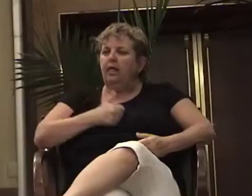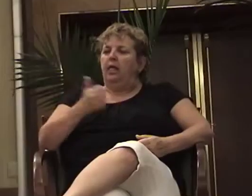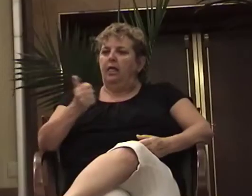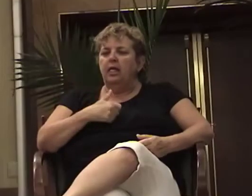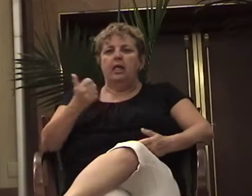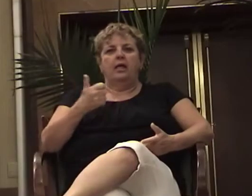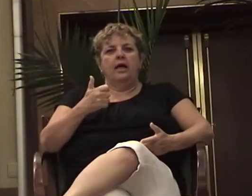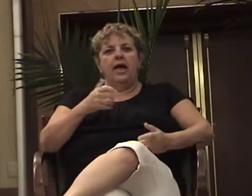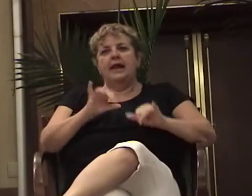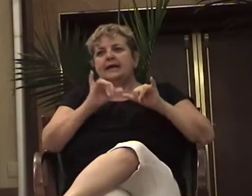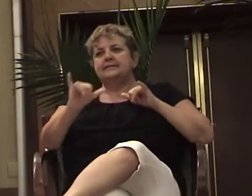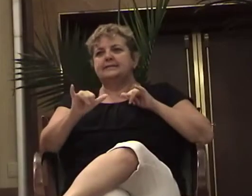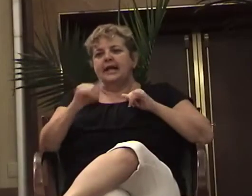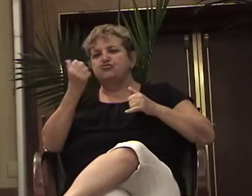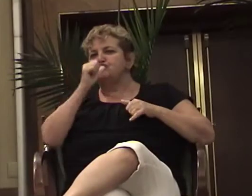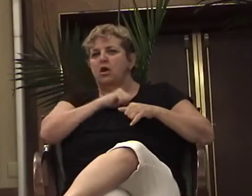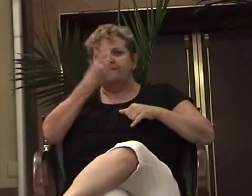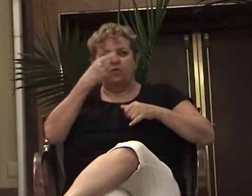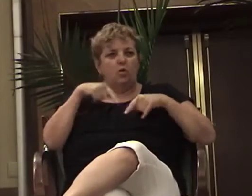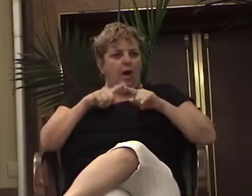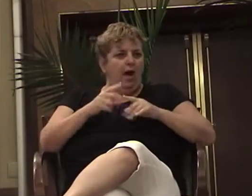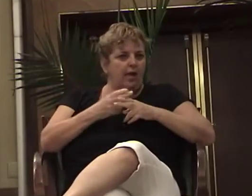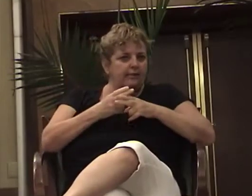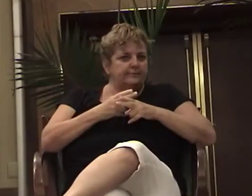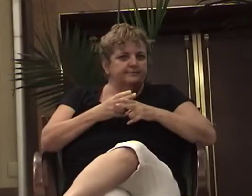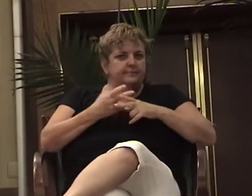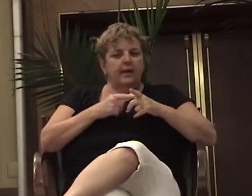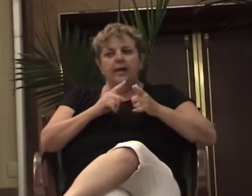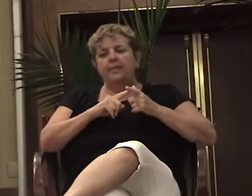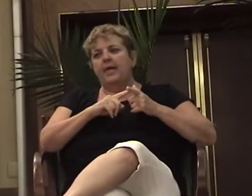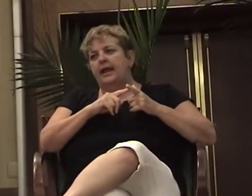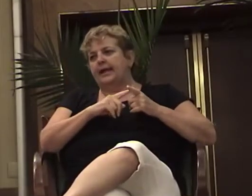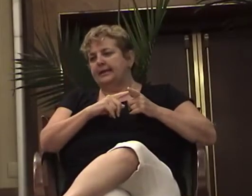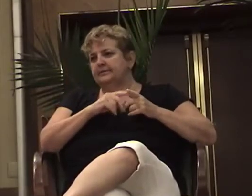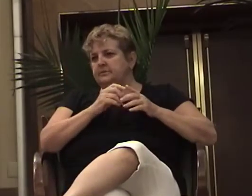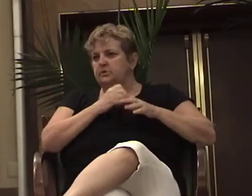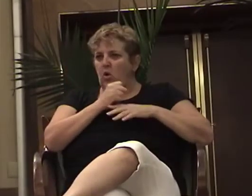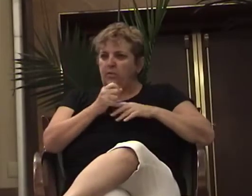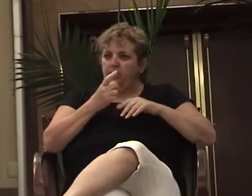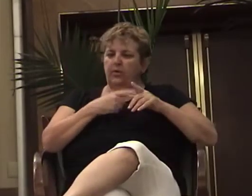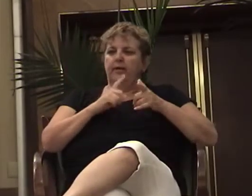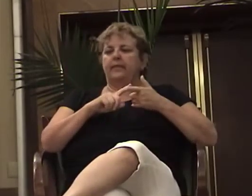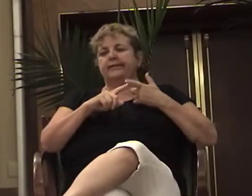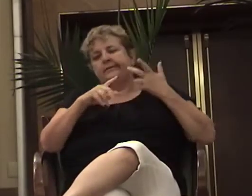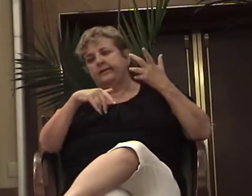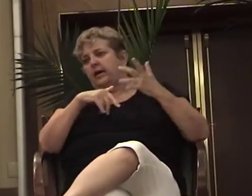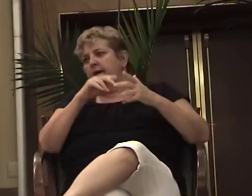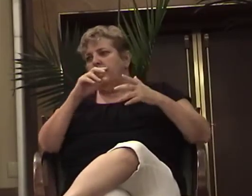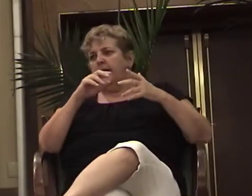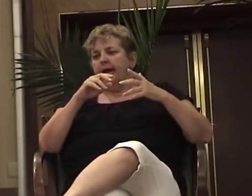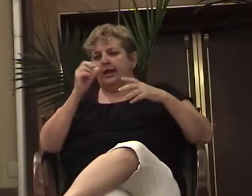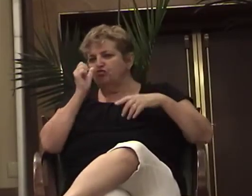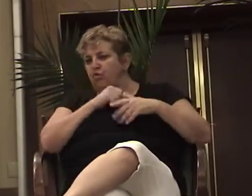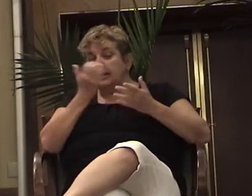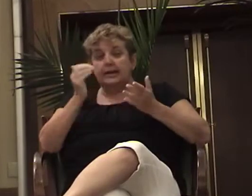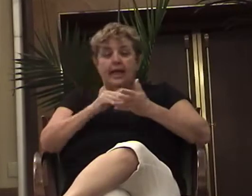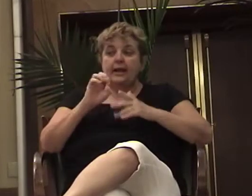Stay drunk for a little while, I go to jail. Come back, they give me probation this time. Guess what? I'm pregnant with my